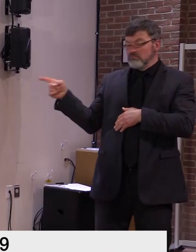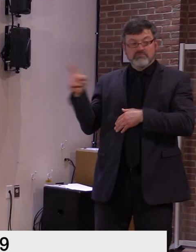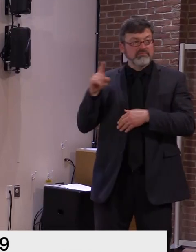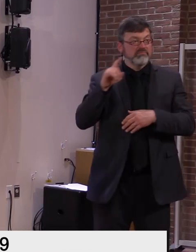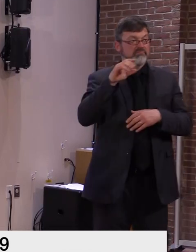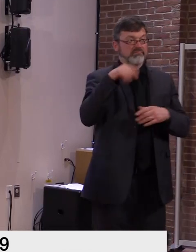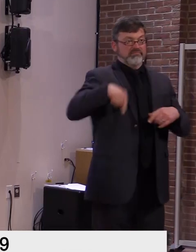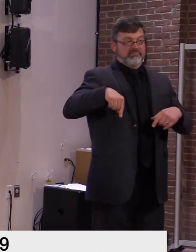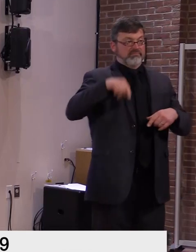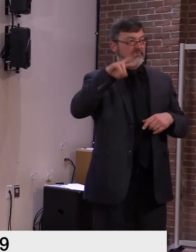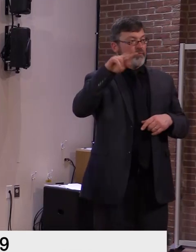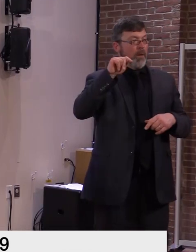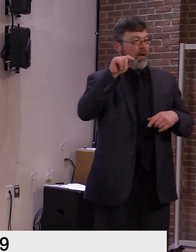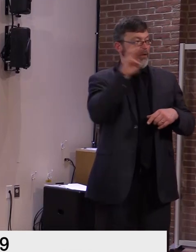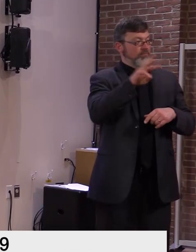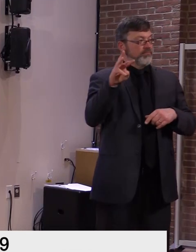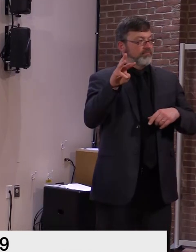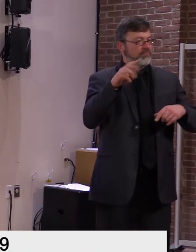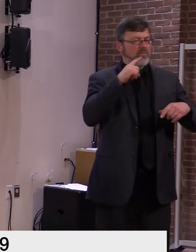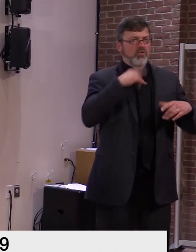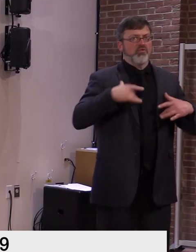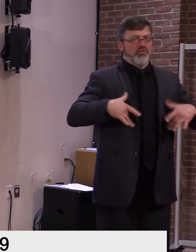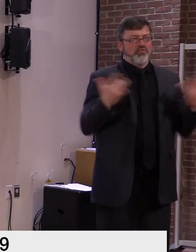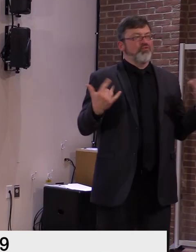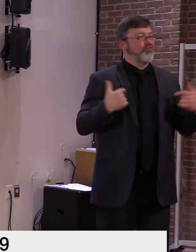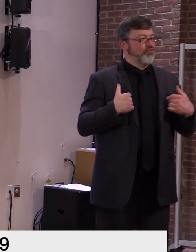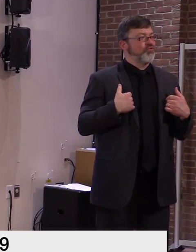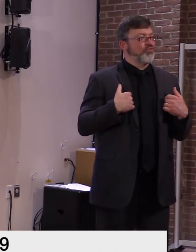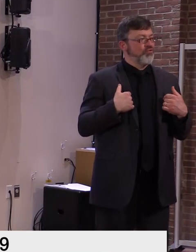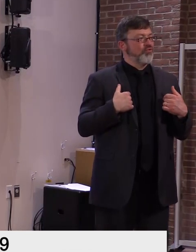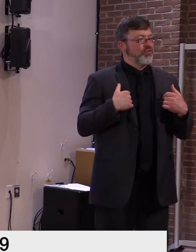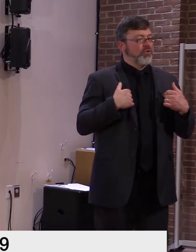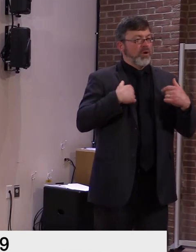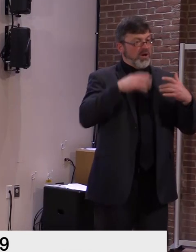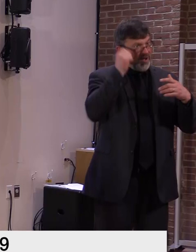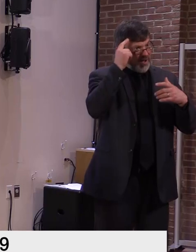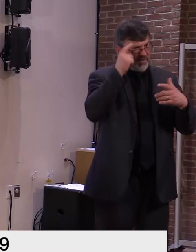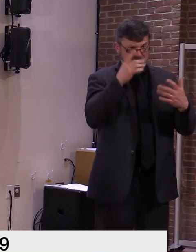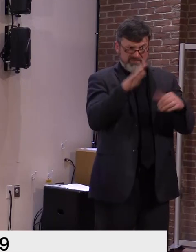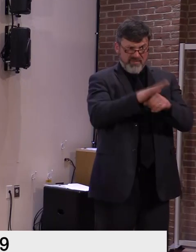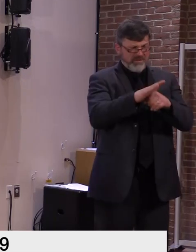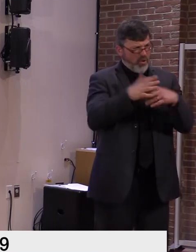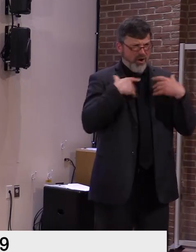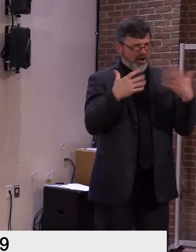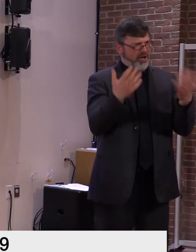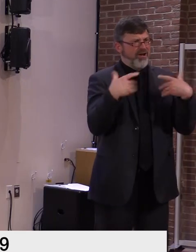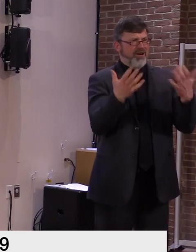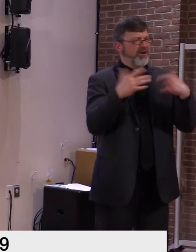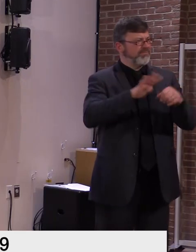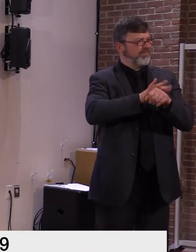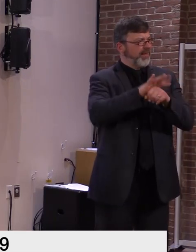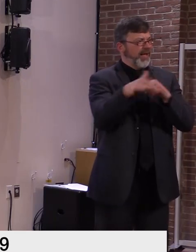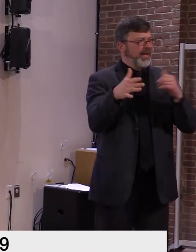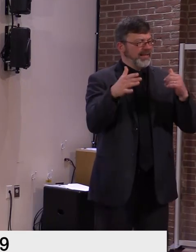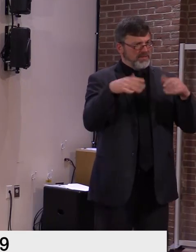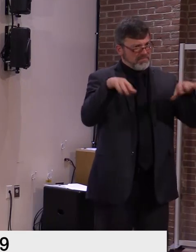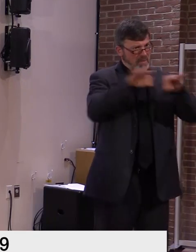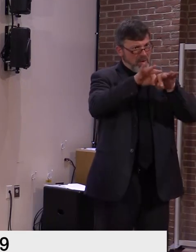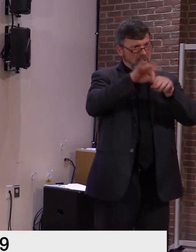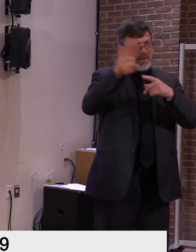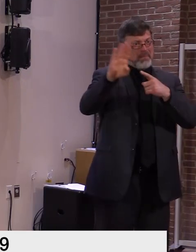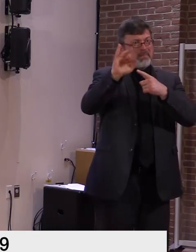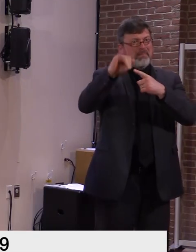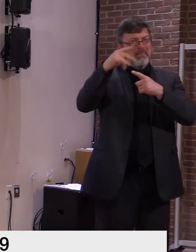as I said on Tuesday, we need more BIPOC community members to sign up. You can make